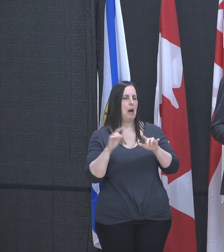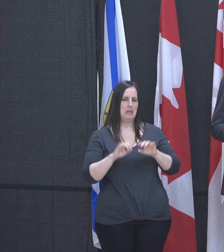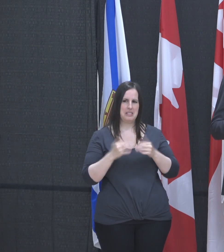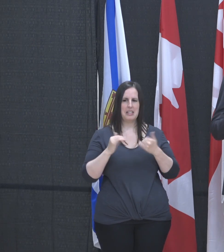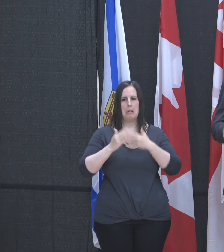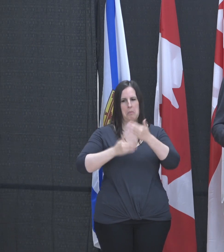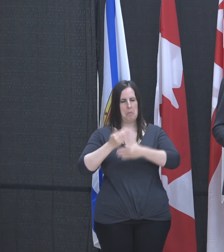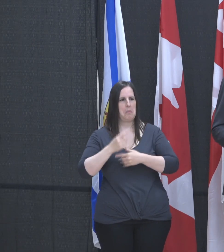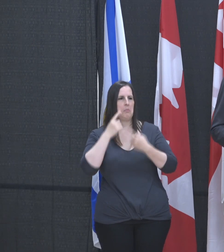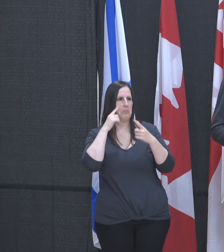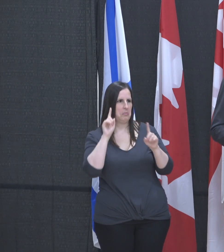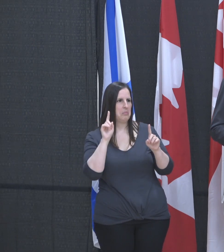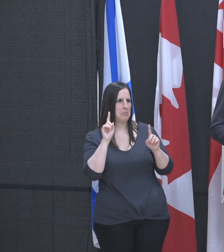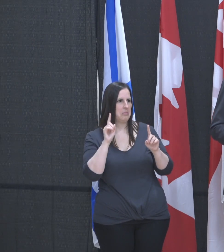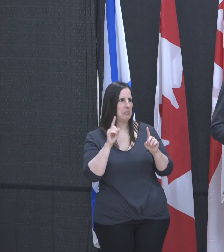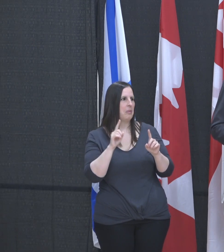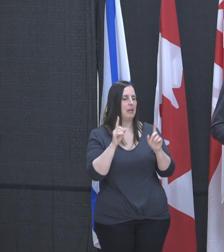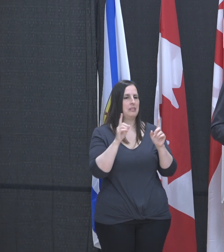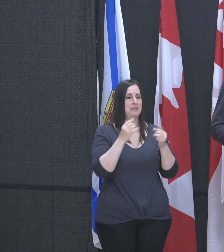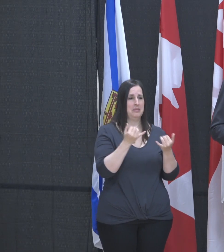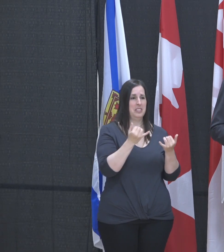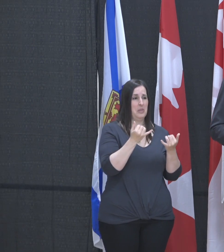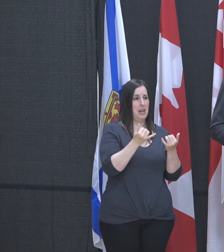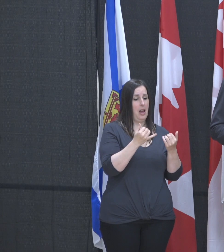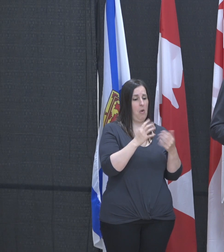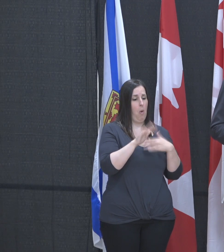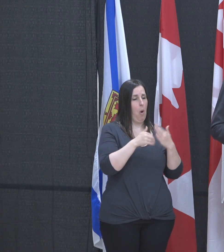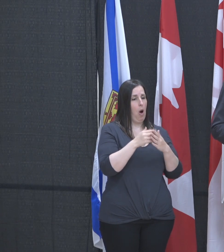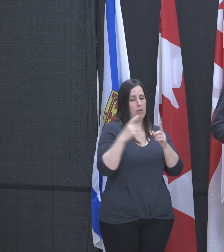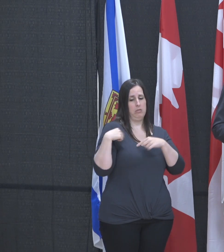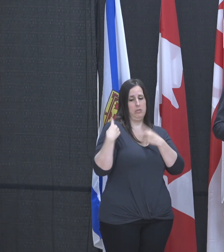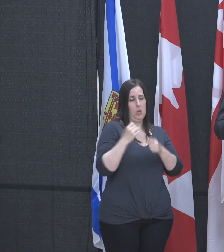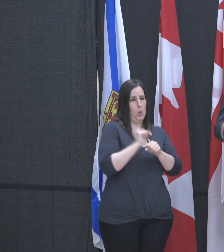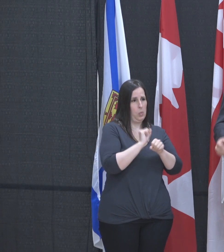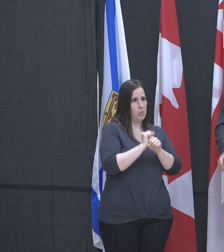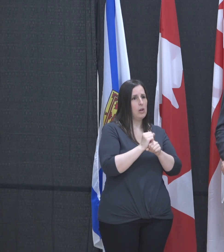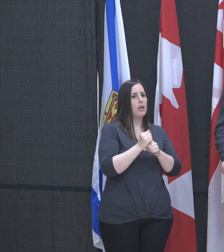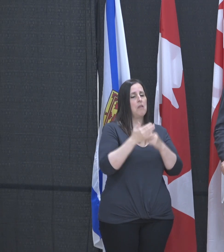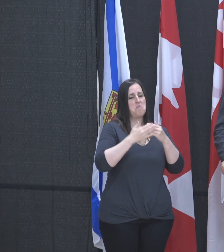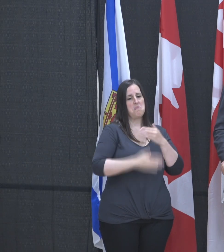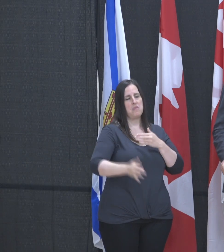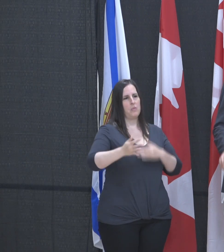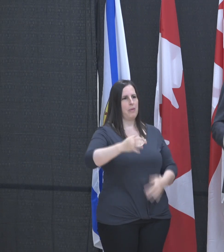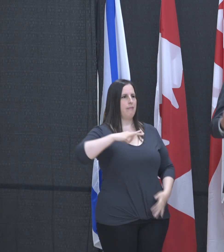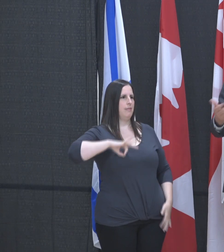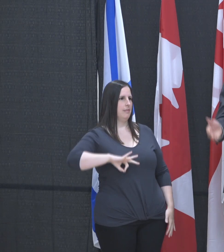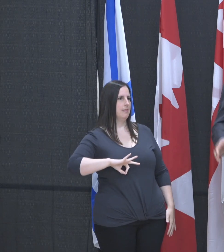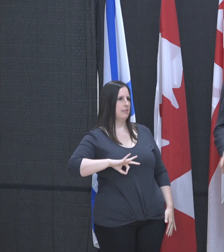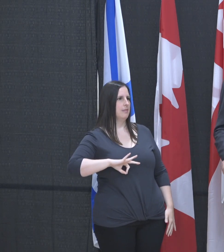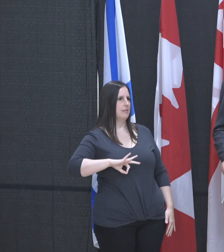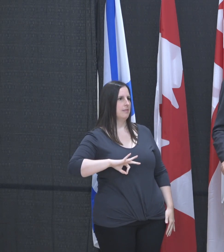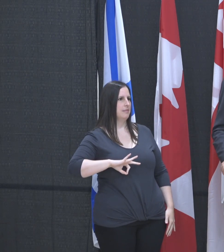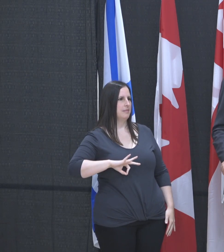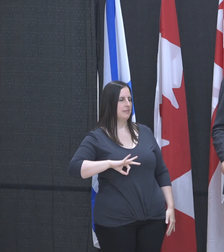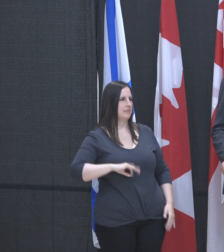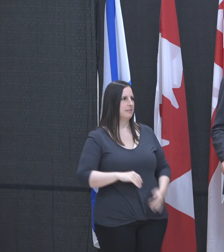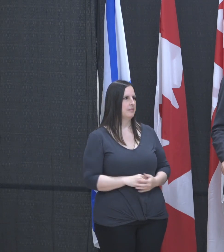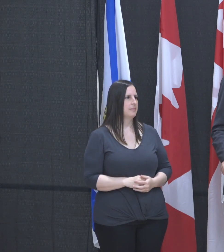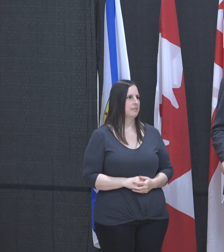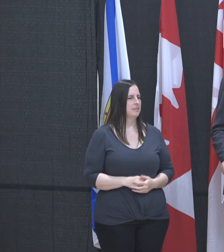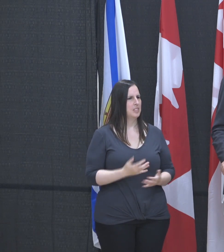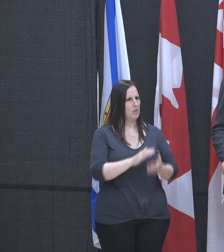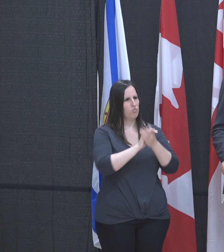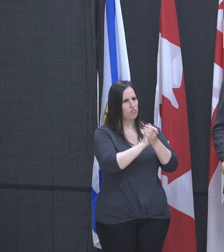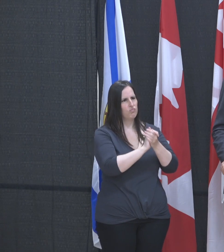hard work that you've put in, you will start to reap some of the benefit from that. And it's a pleasure to commend you for your efforts